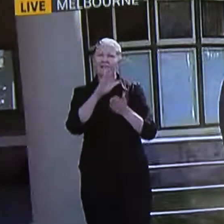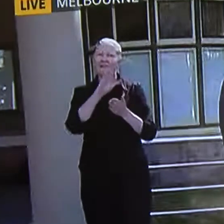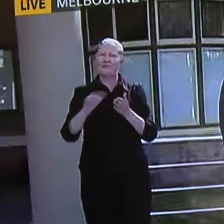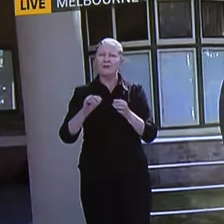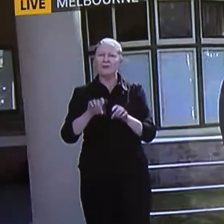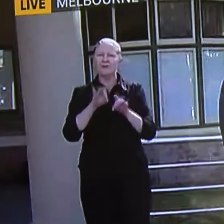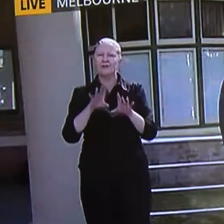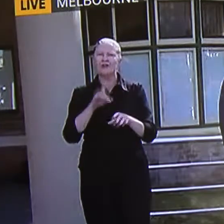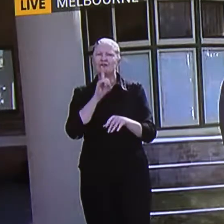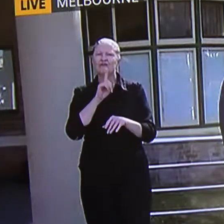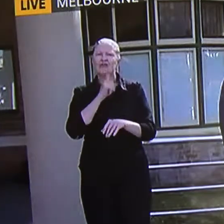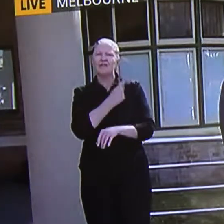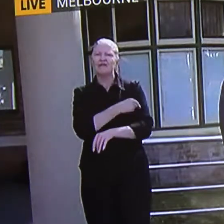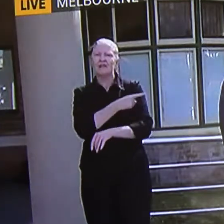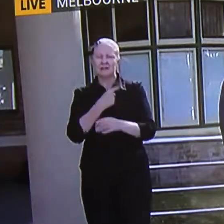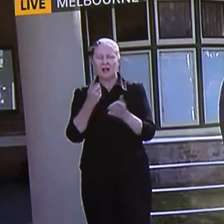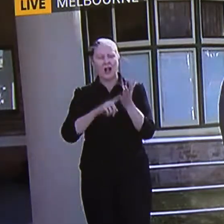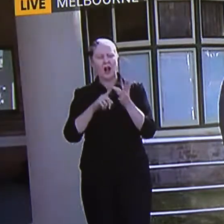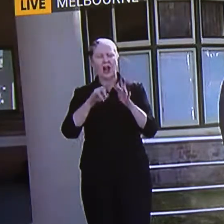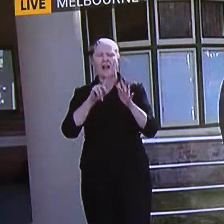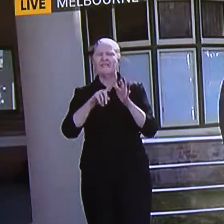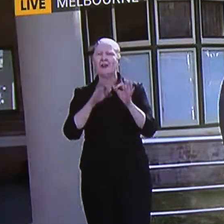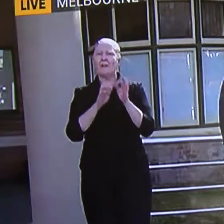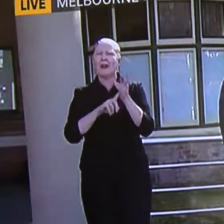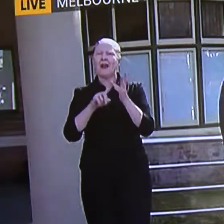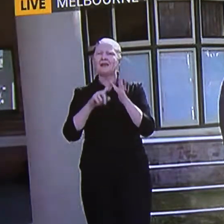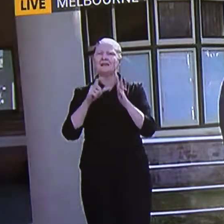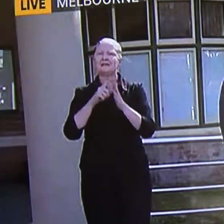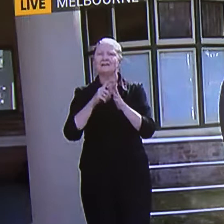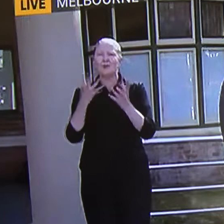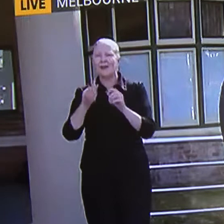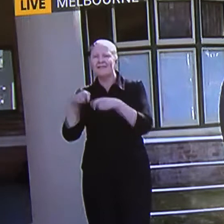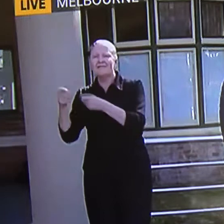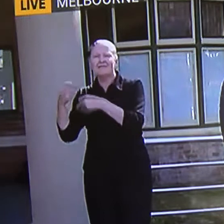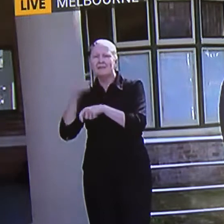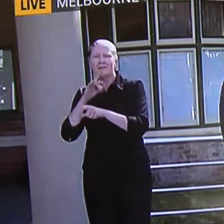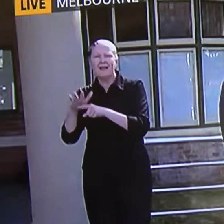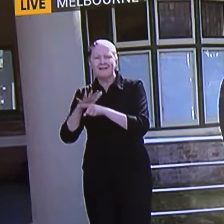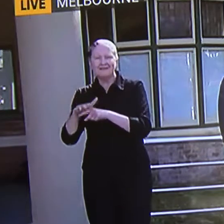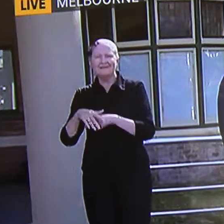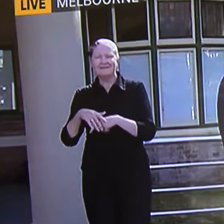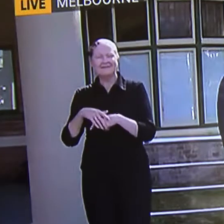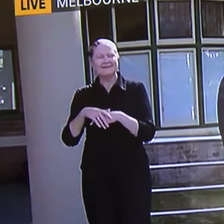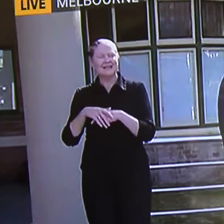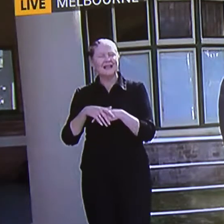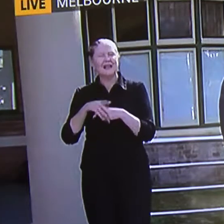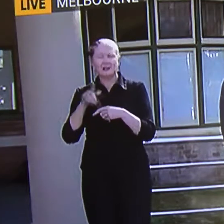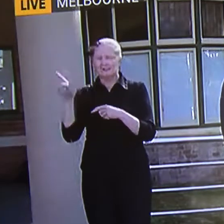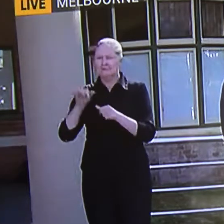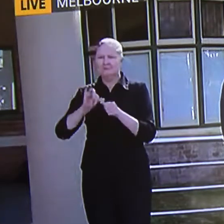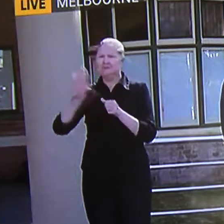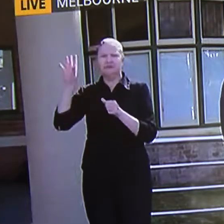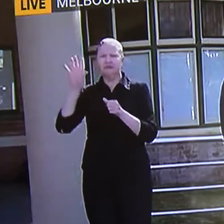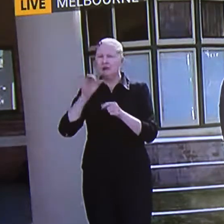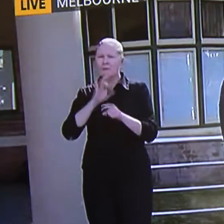County speaking. Lifeblood, obviously one of the great blood supply institutions in